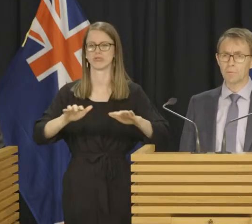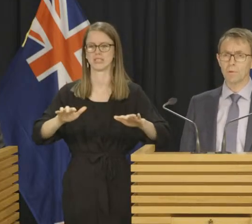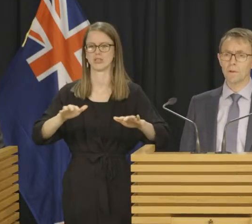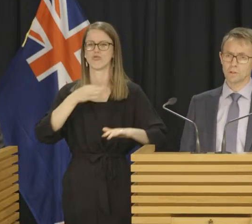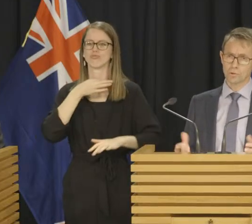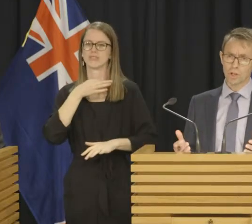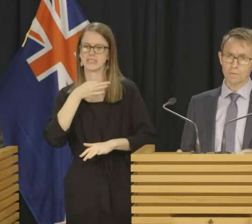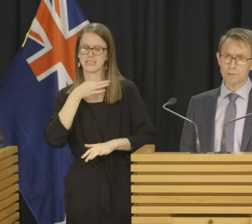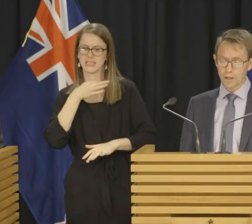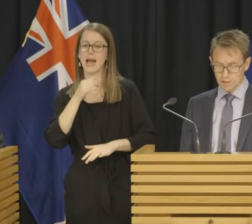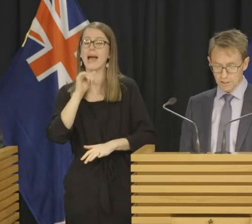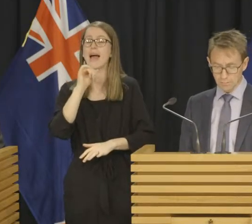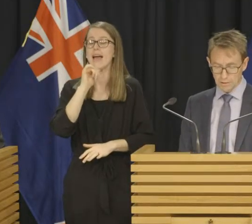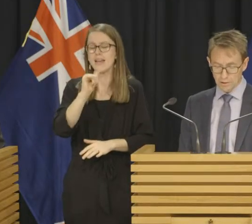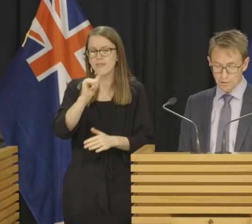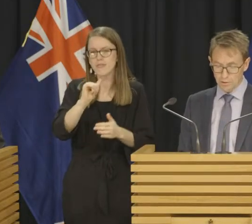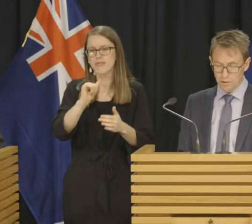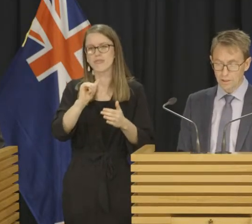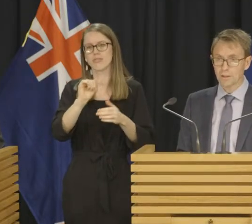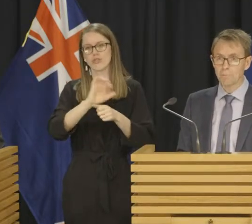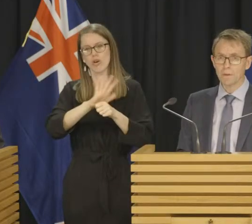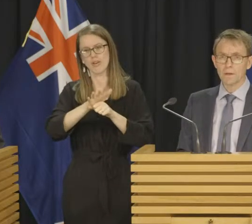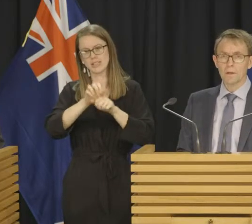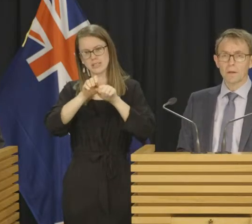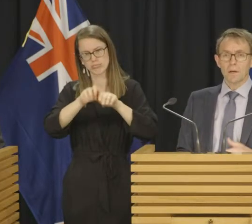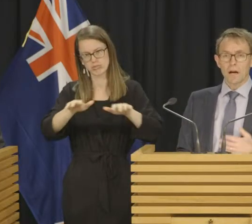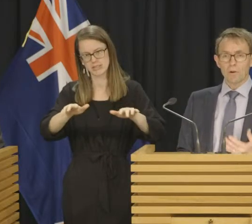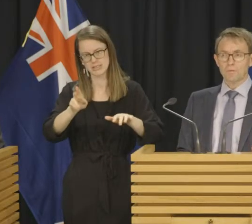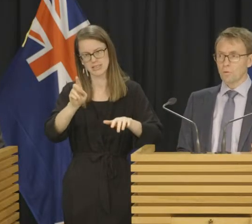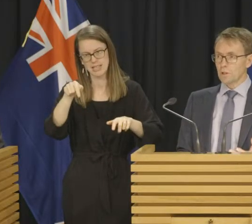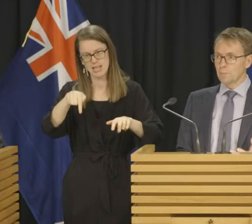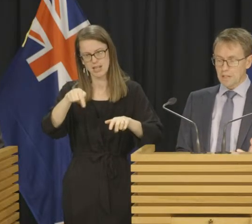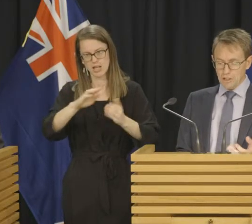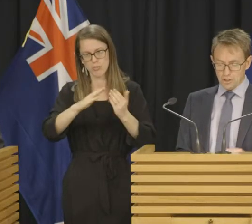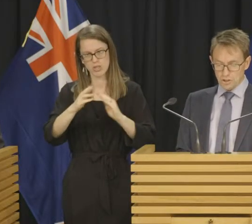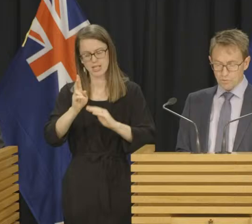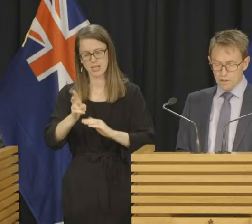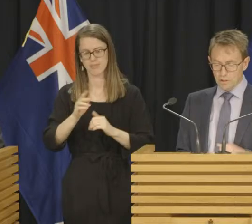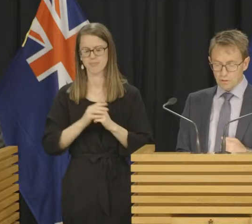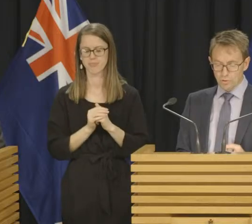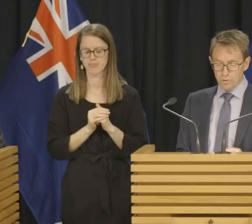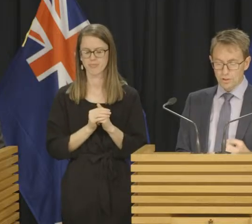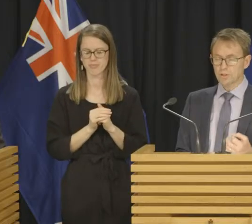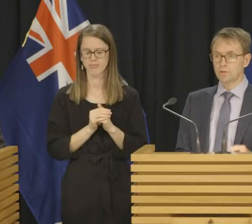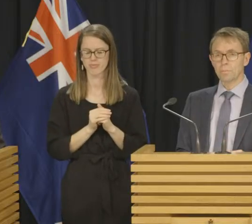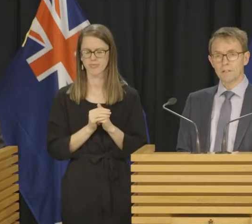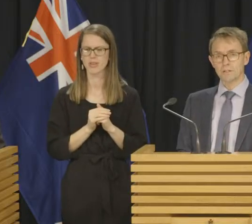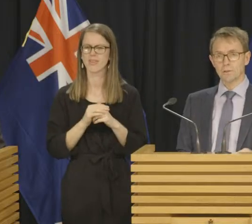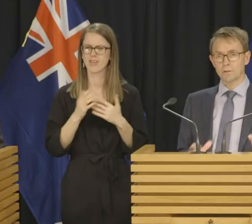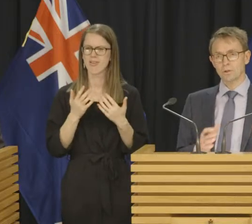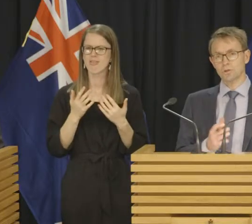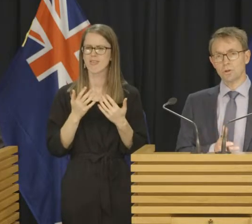between people should COVID-19 be in the community. Our overall elimination strategy, of course,